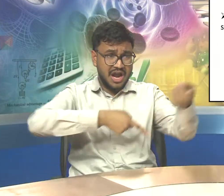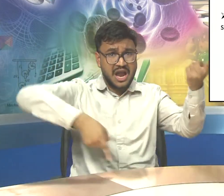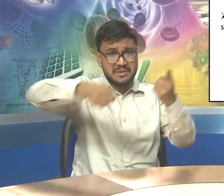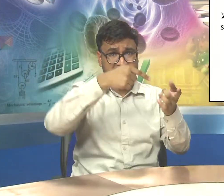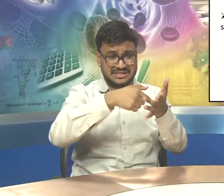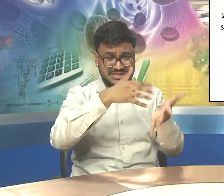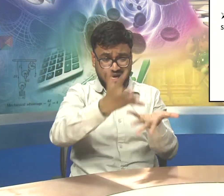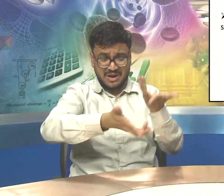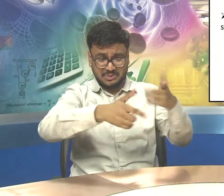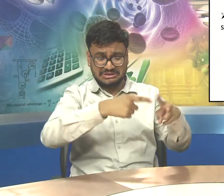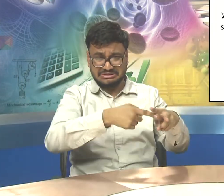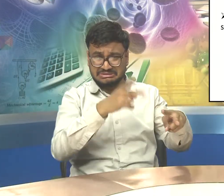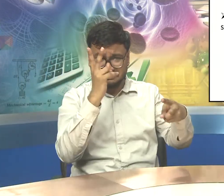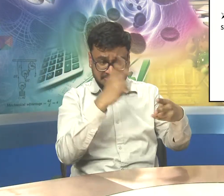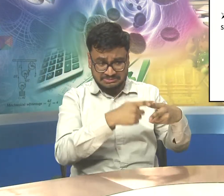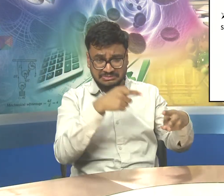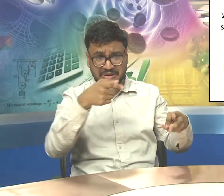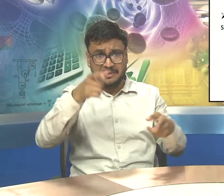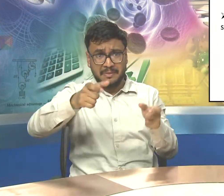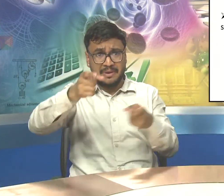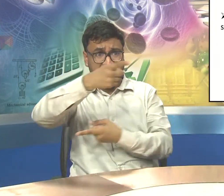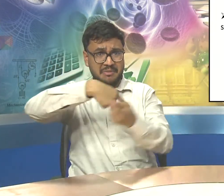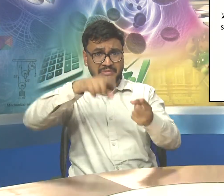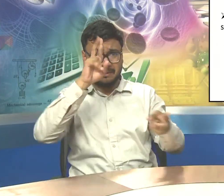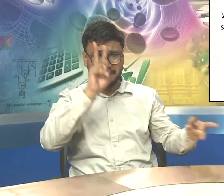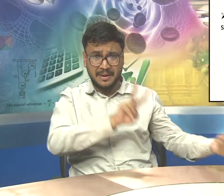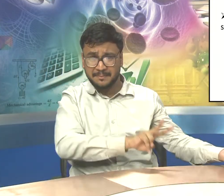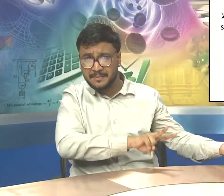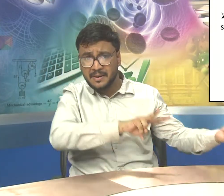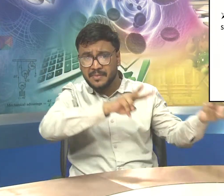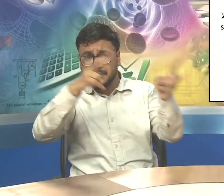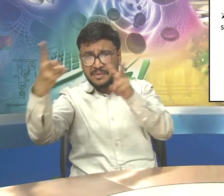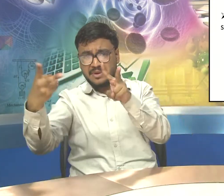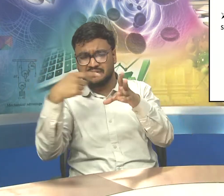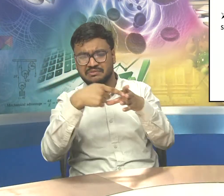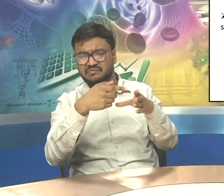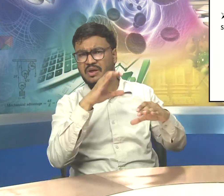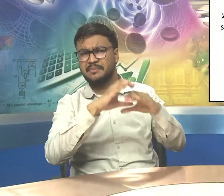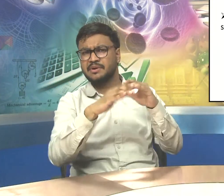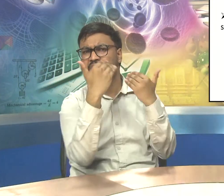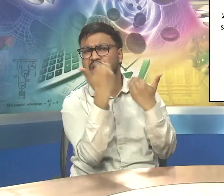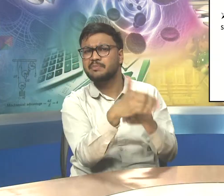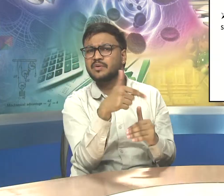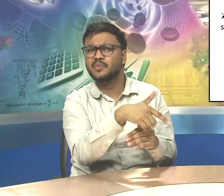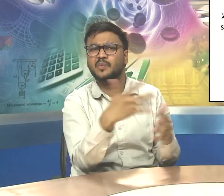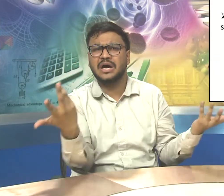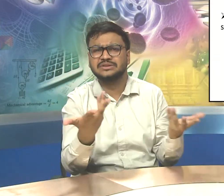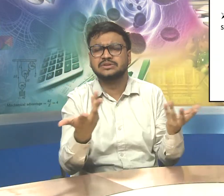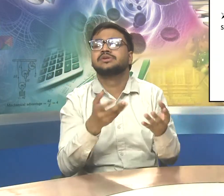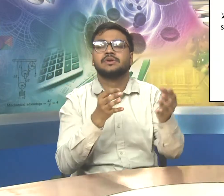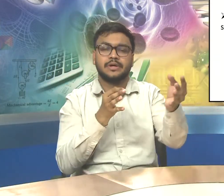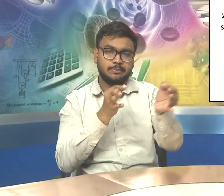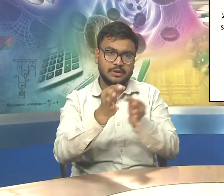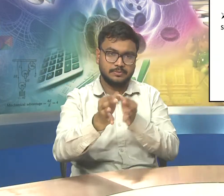And third is, they can describe common misconceptions about sign language.